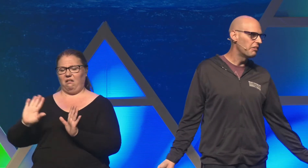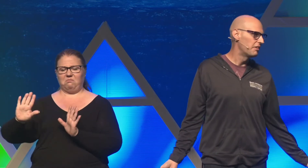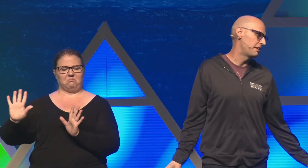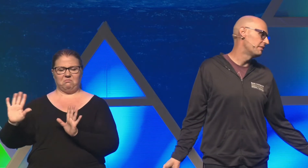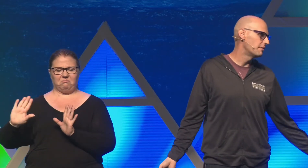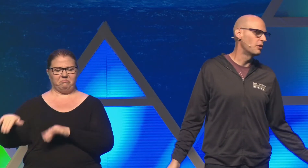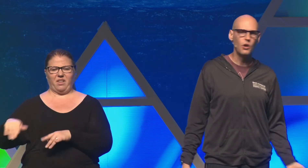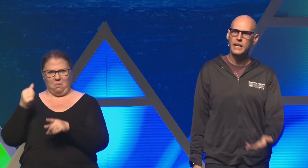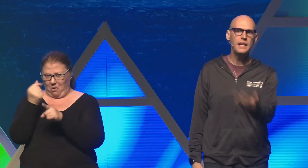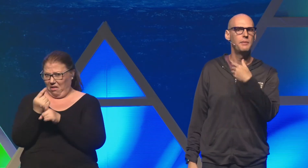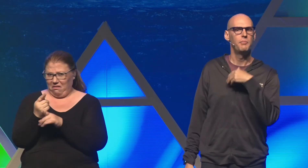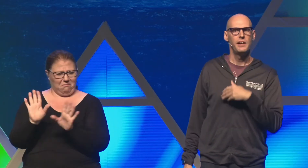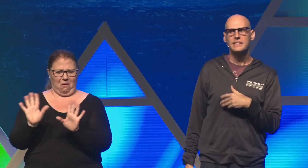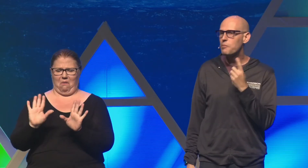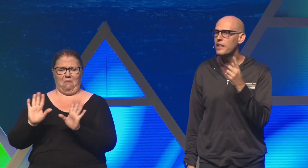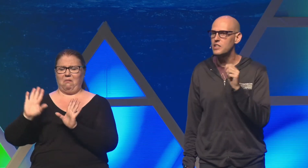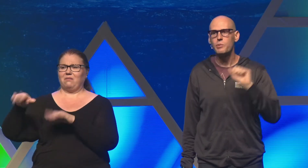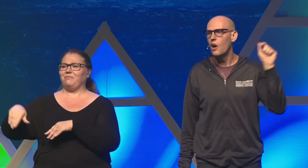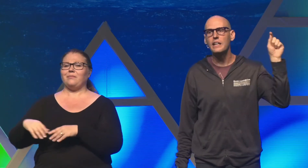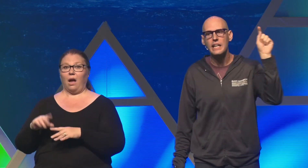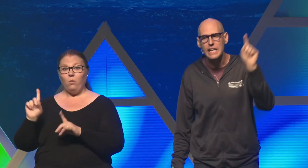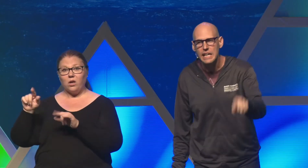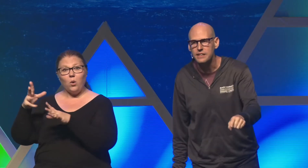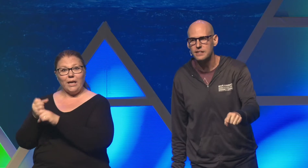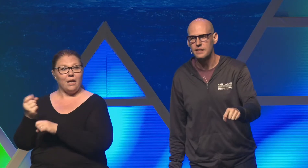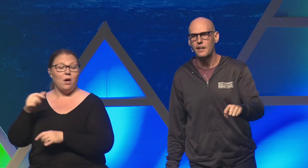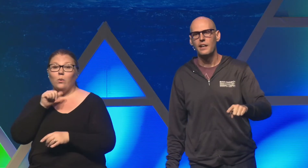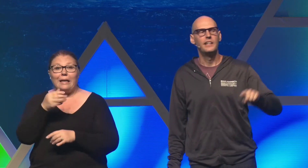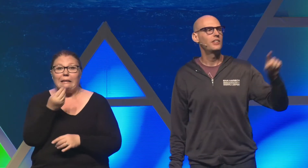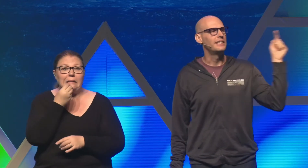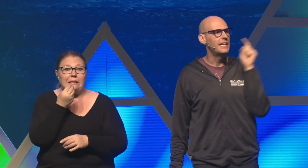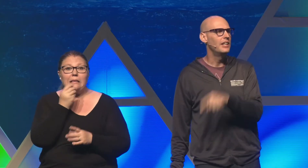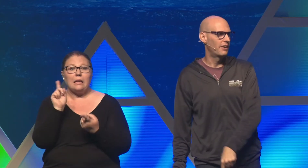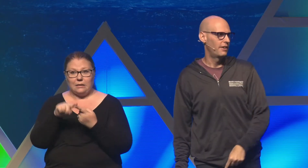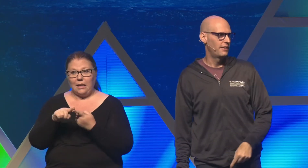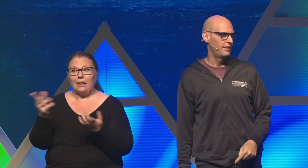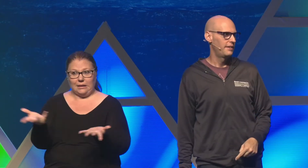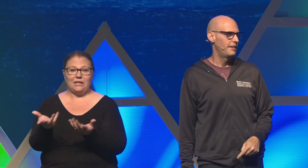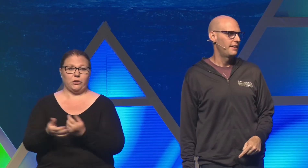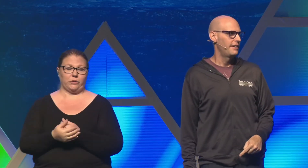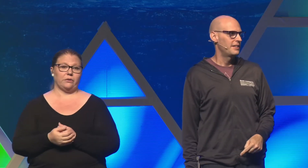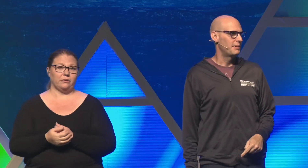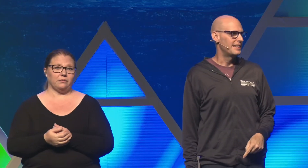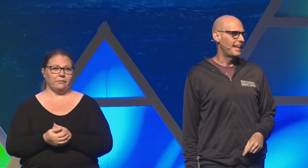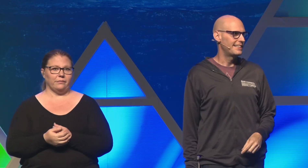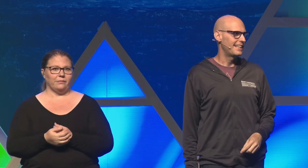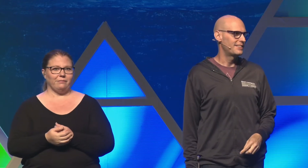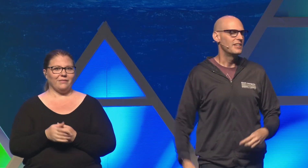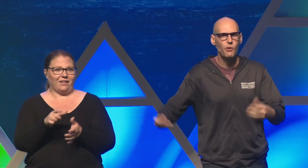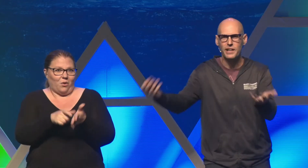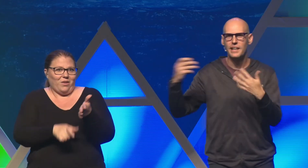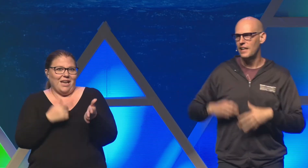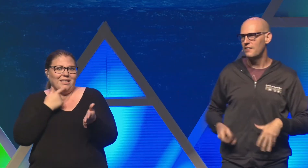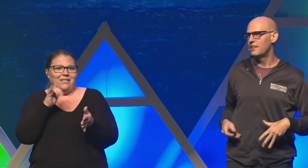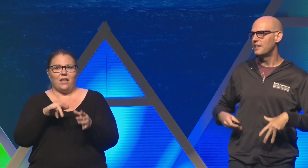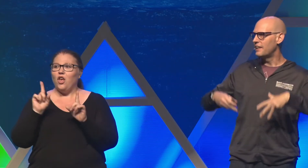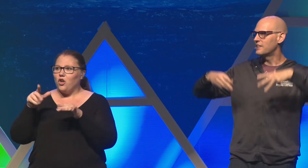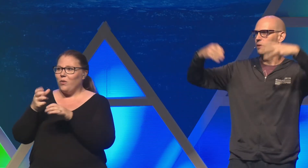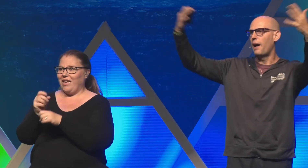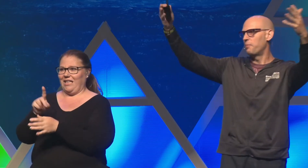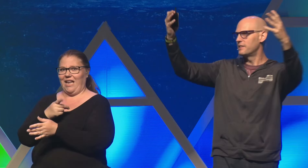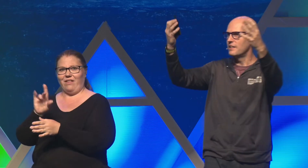brother. Well, go get him. Samuel says, we aren't going to eat until he's here. That's what the text says. So they go and get David,